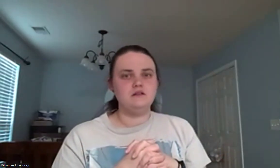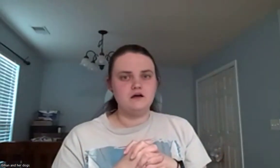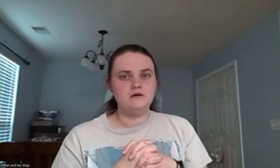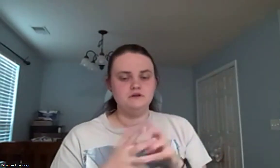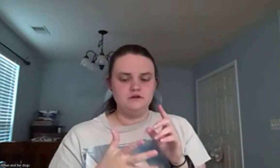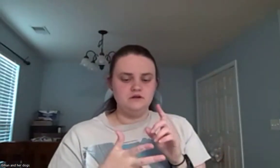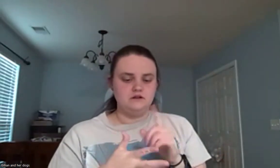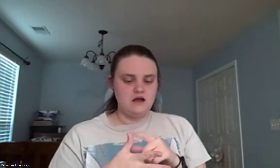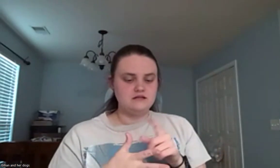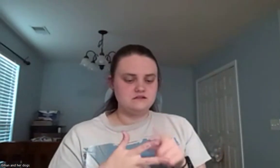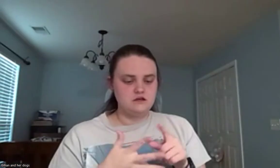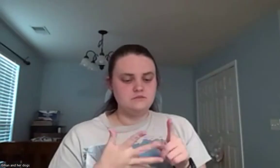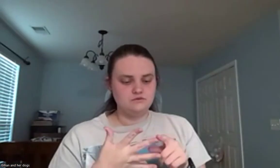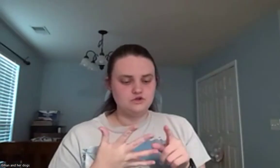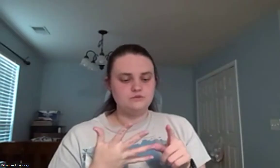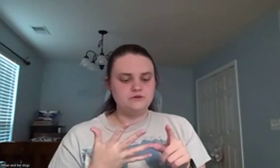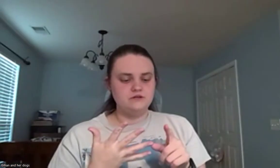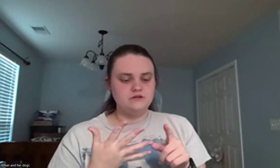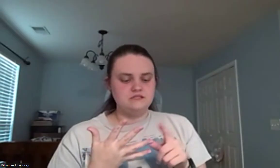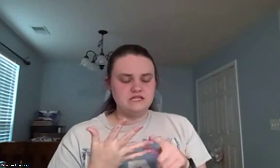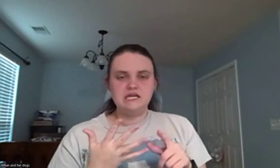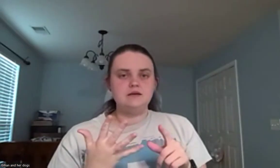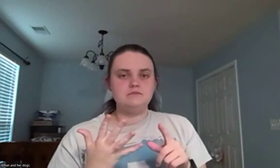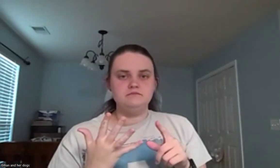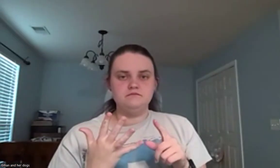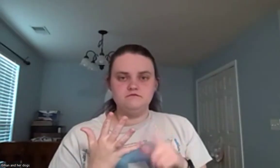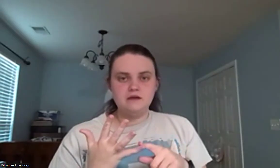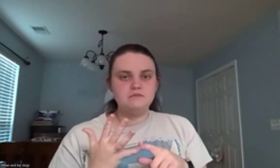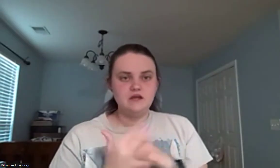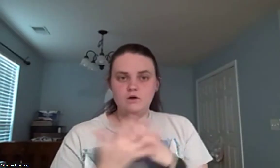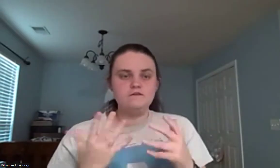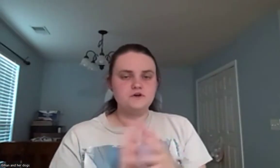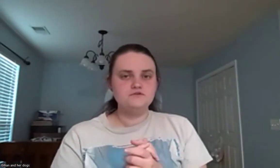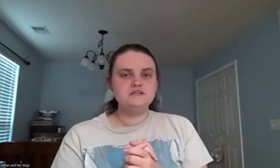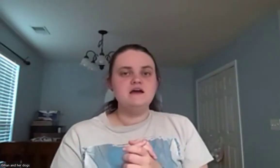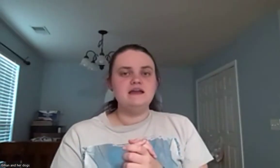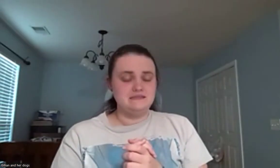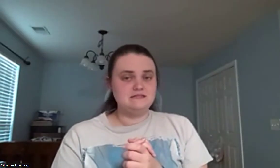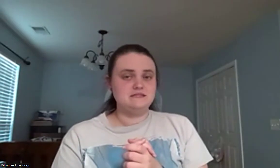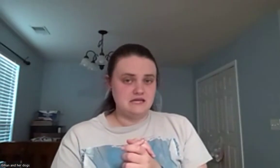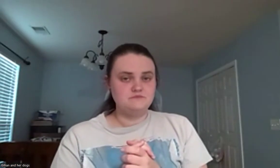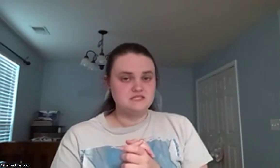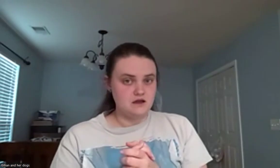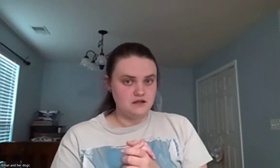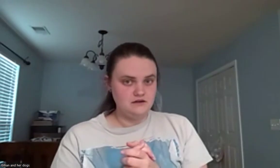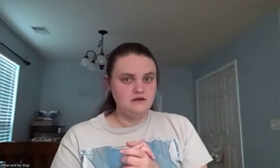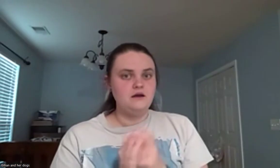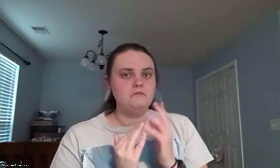club, class, club, group, team, family, all of those. It's the same sign,